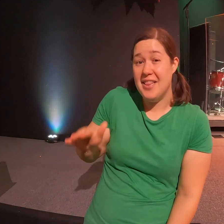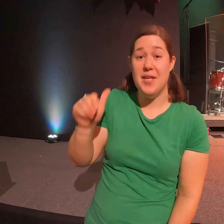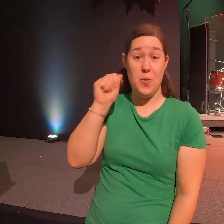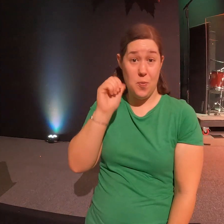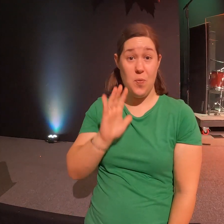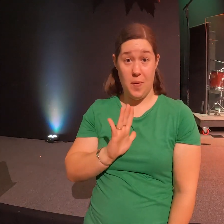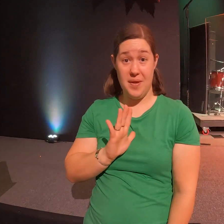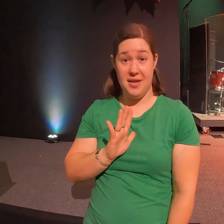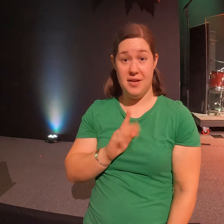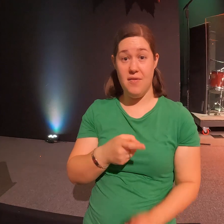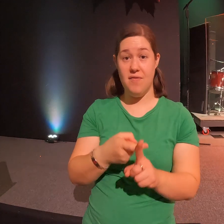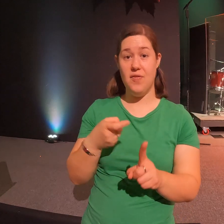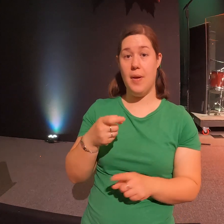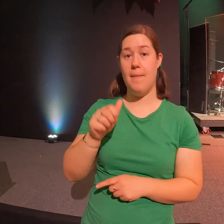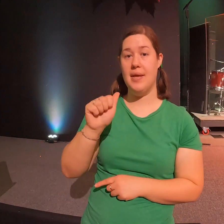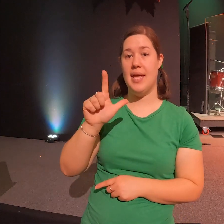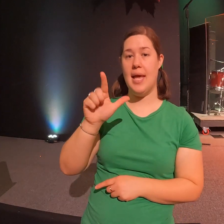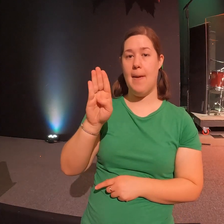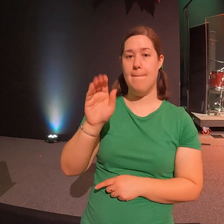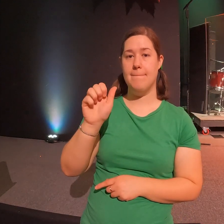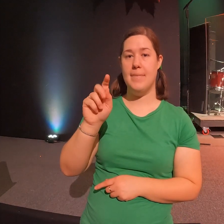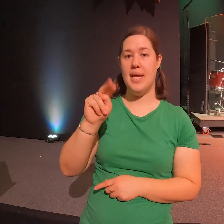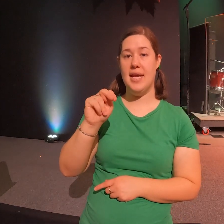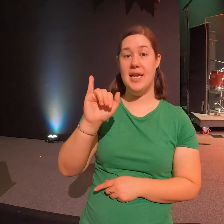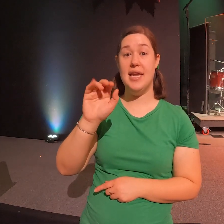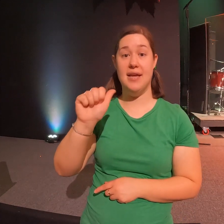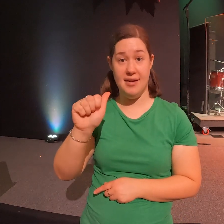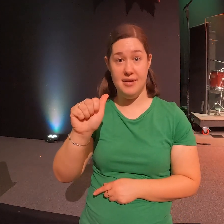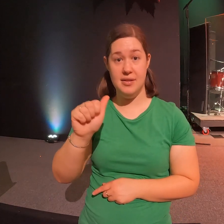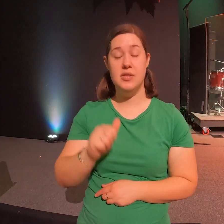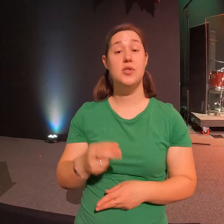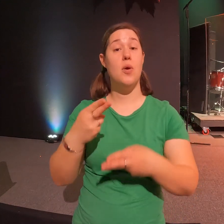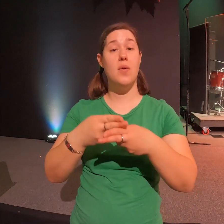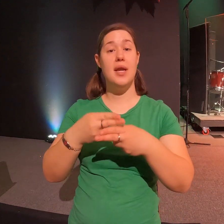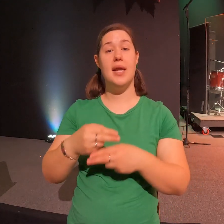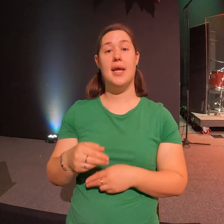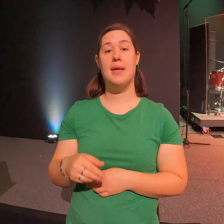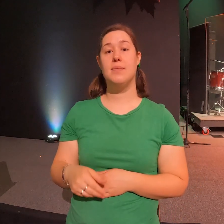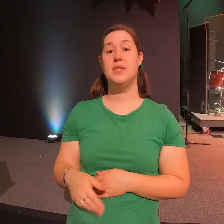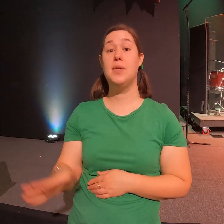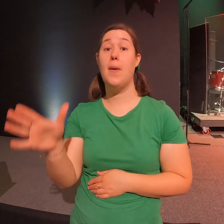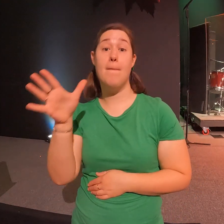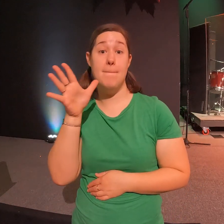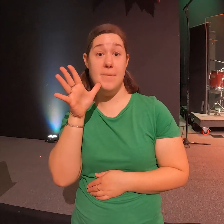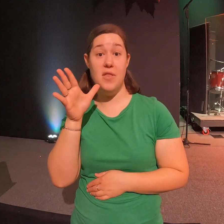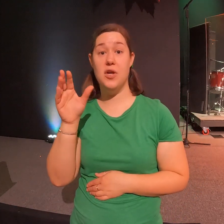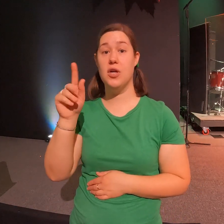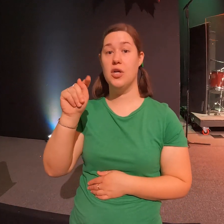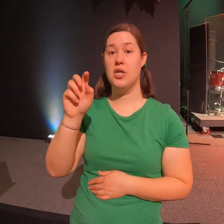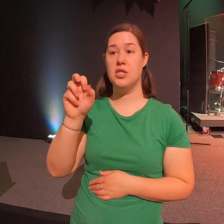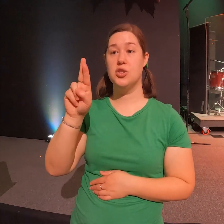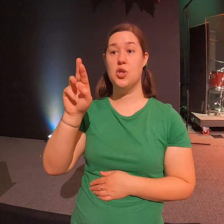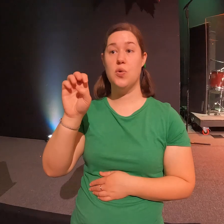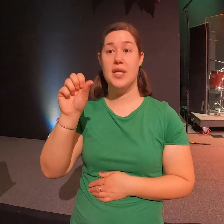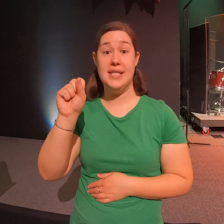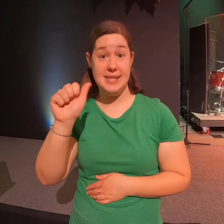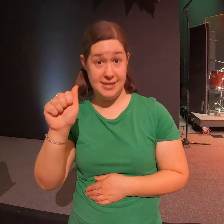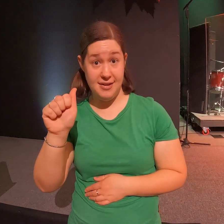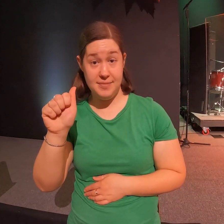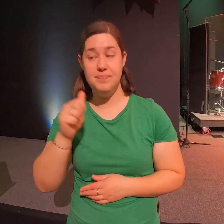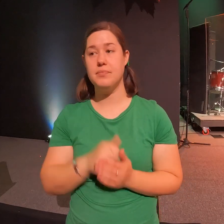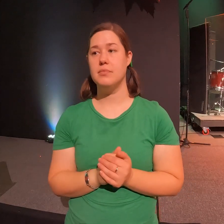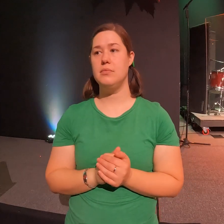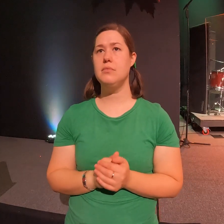We know her as Mother Teresa, Teresa of Calcutta. She's an example. I think she's one of the more modern day examples that we can